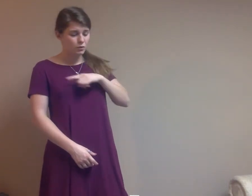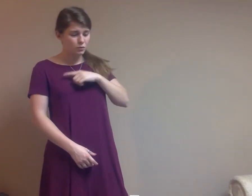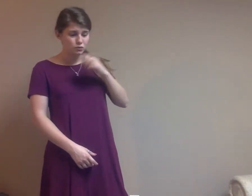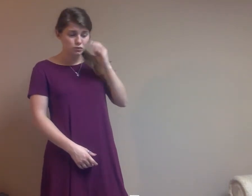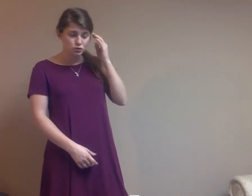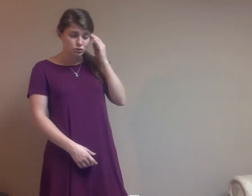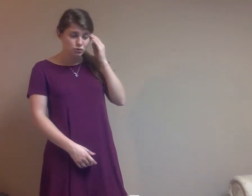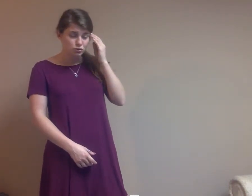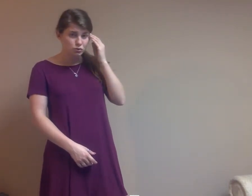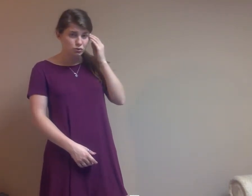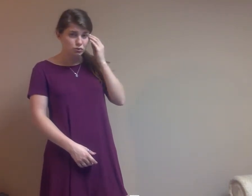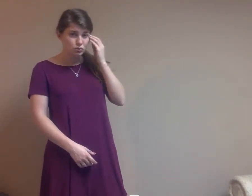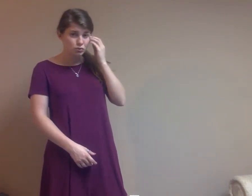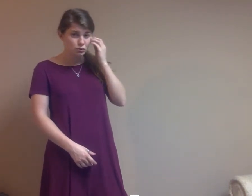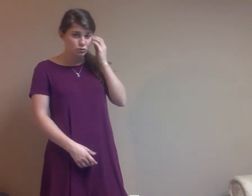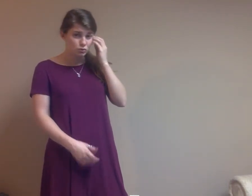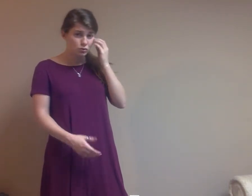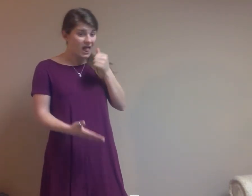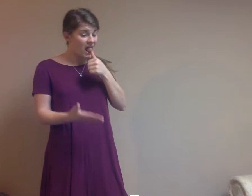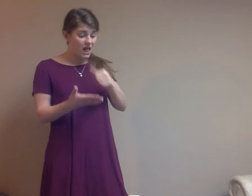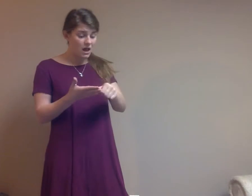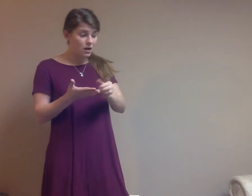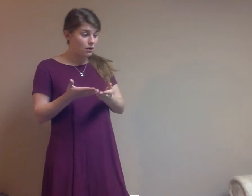that things weren't explained to them.